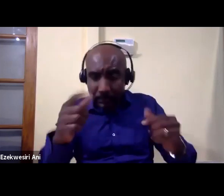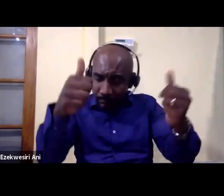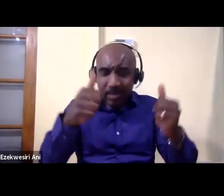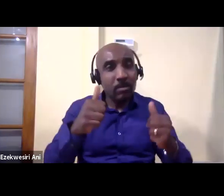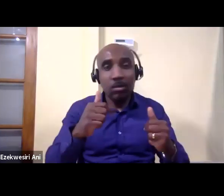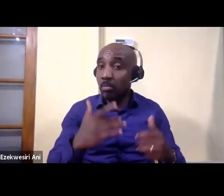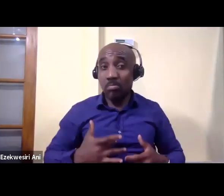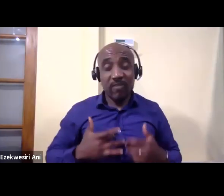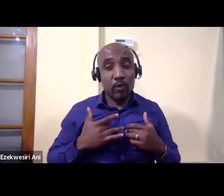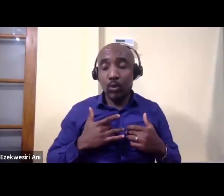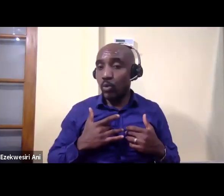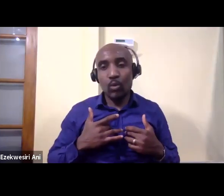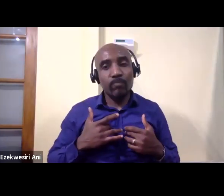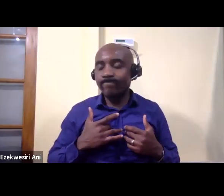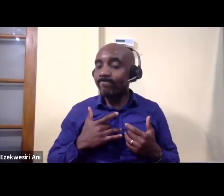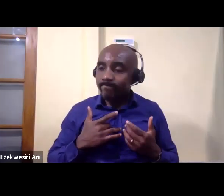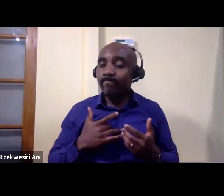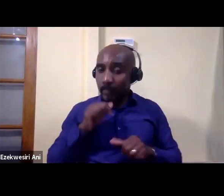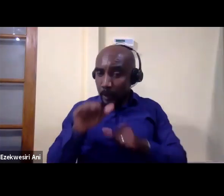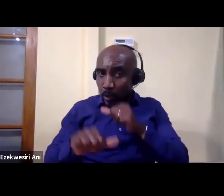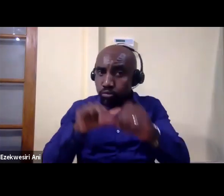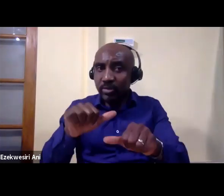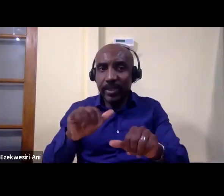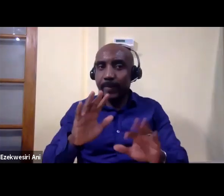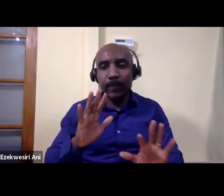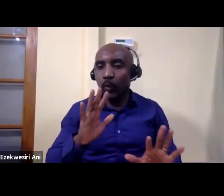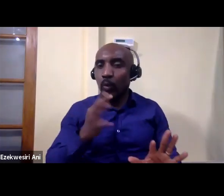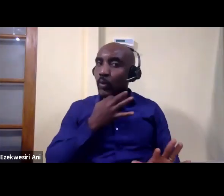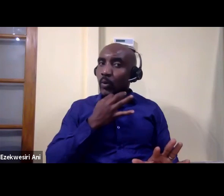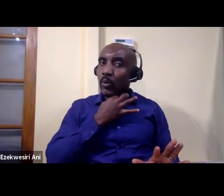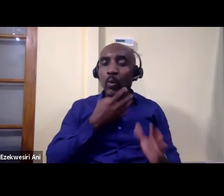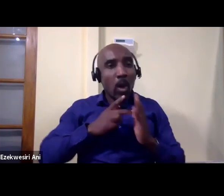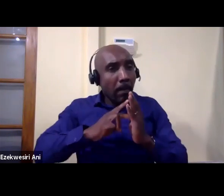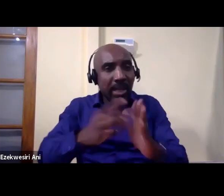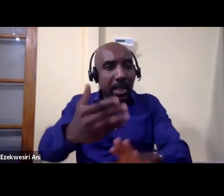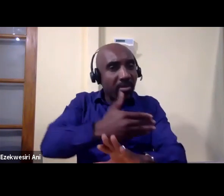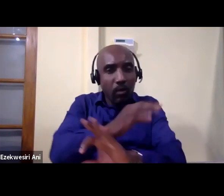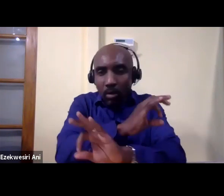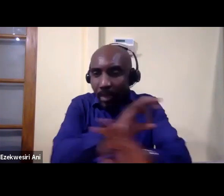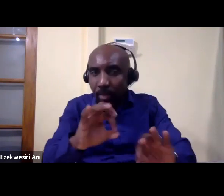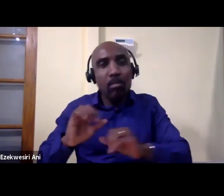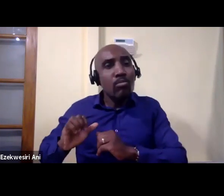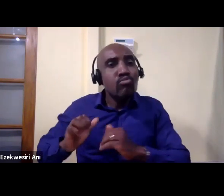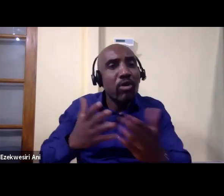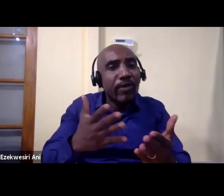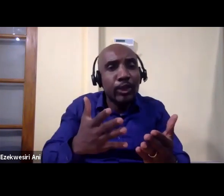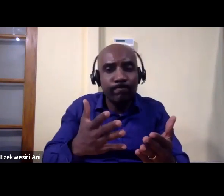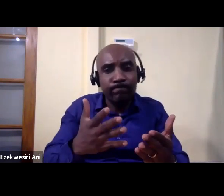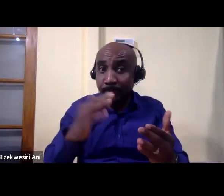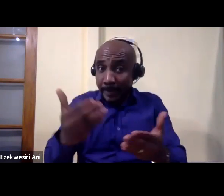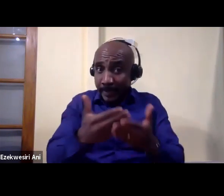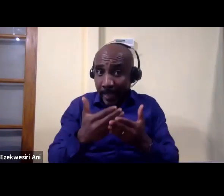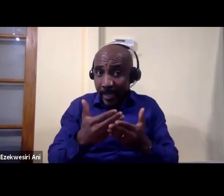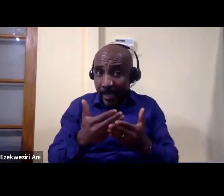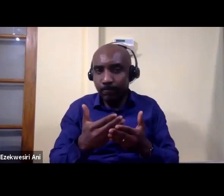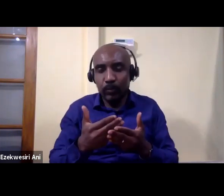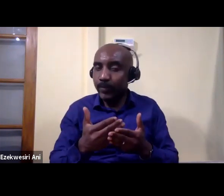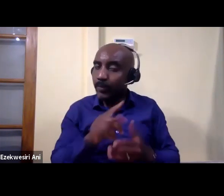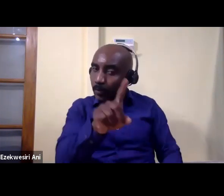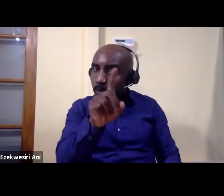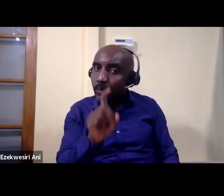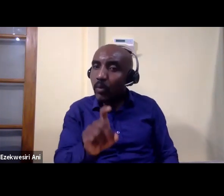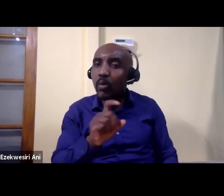highly irresponsible way, without planning, without provision being made for people to be